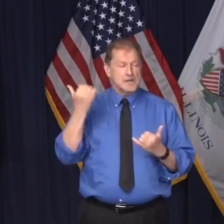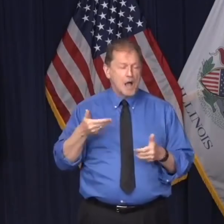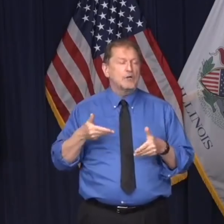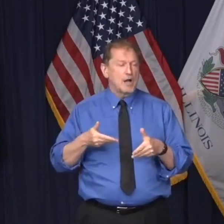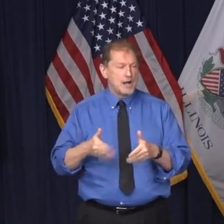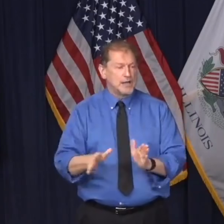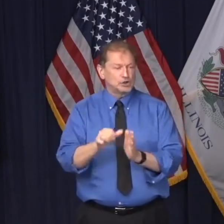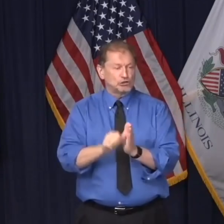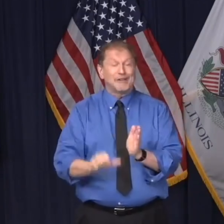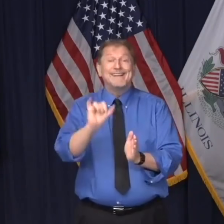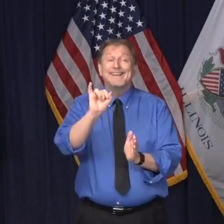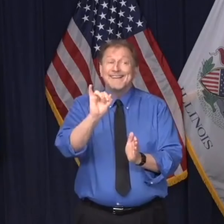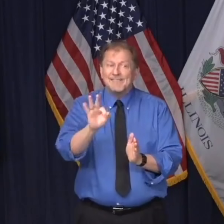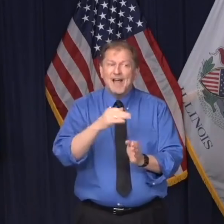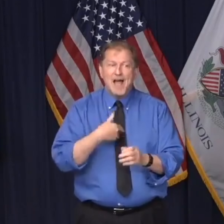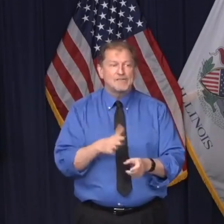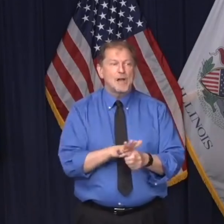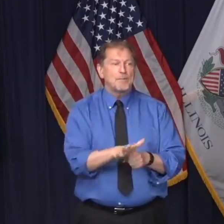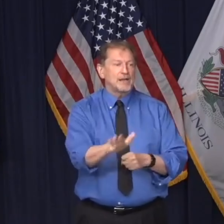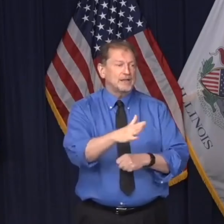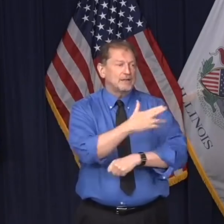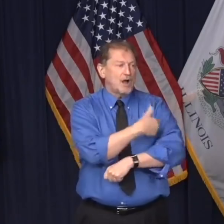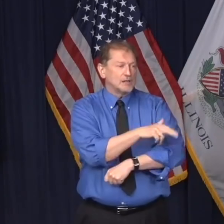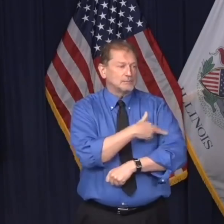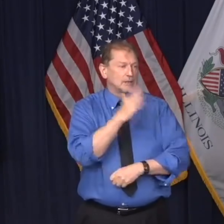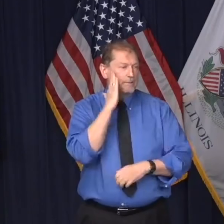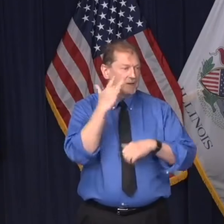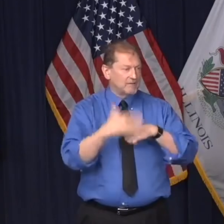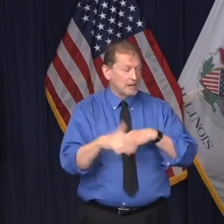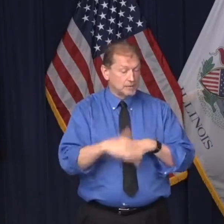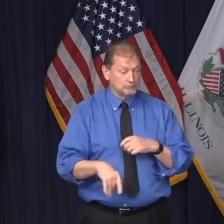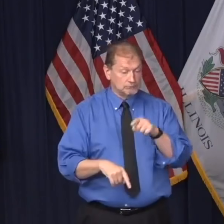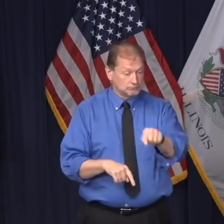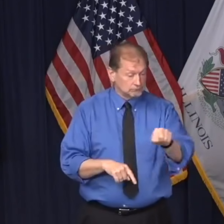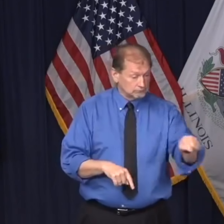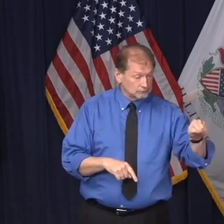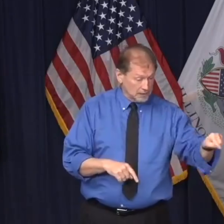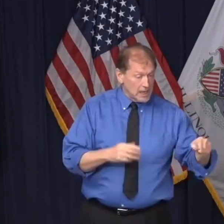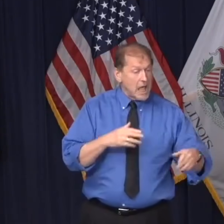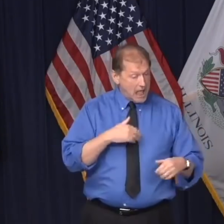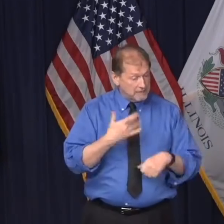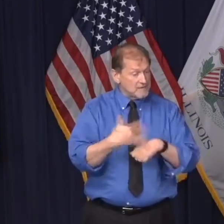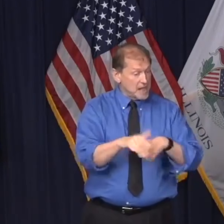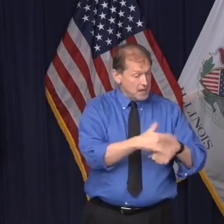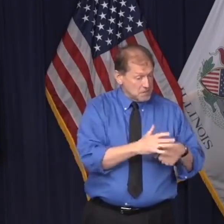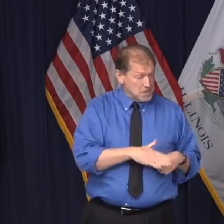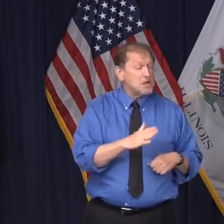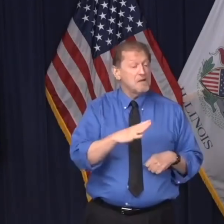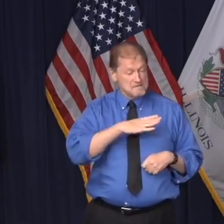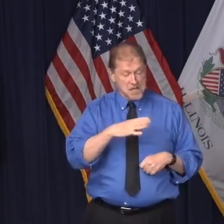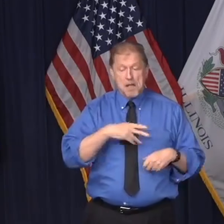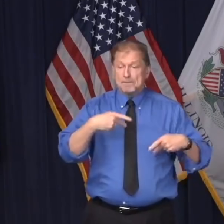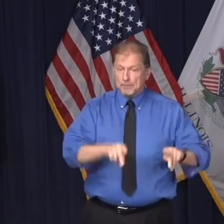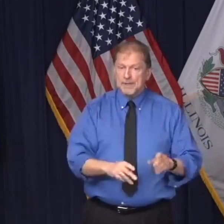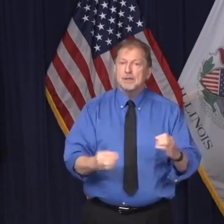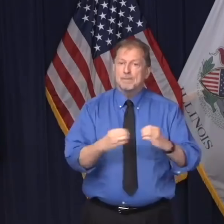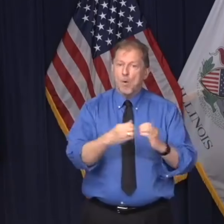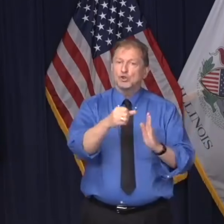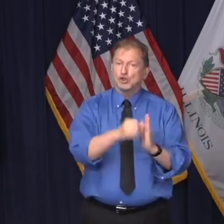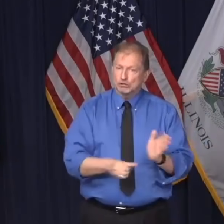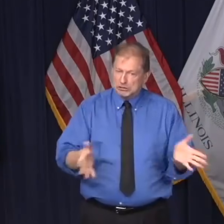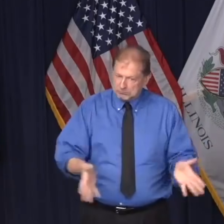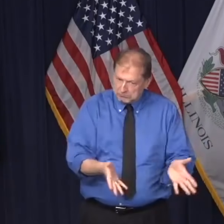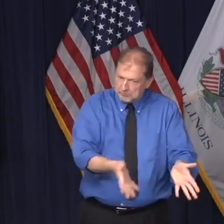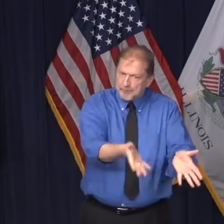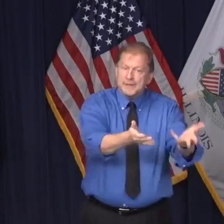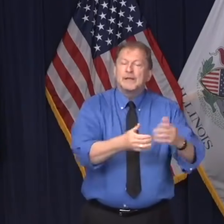beds and ICU beds had the most availability of elective surgeries. And so those are examples of the